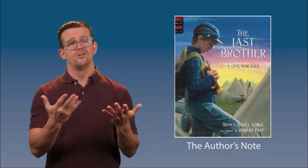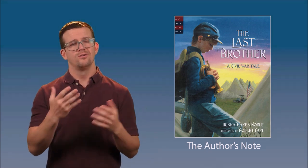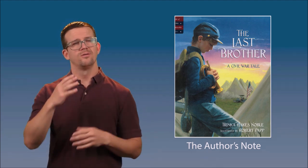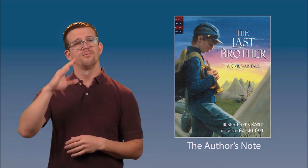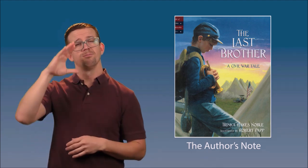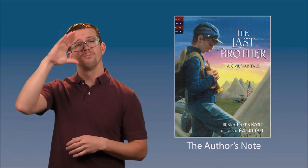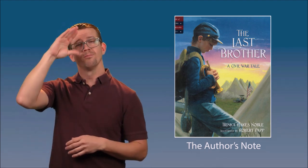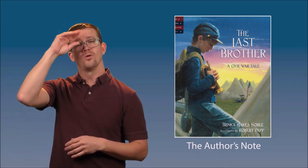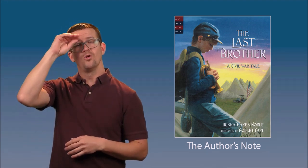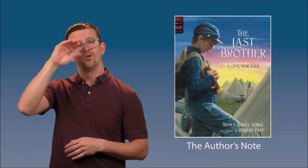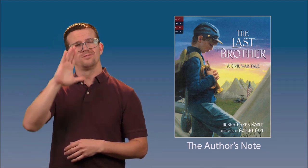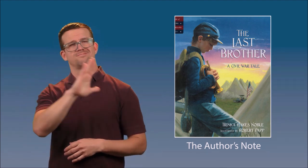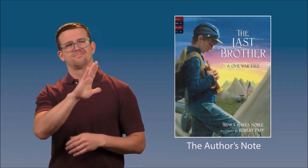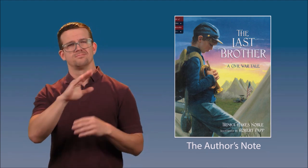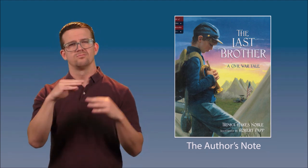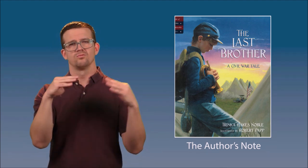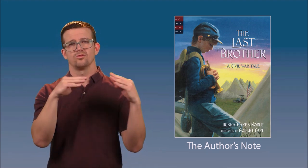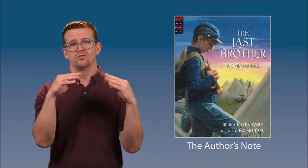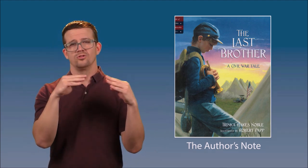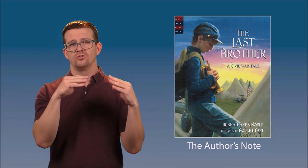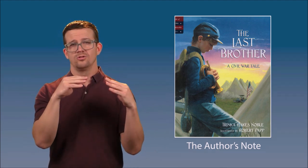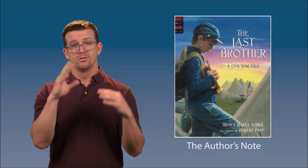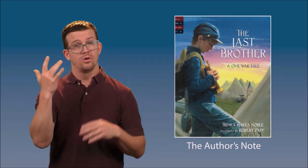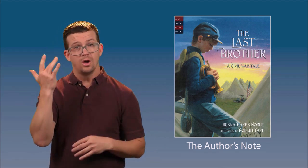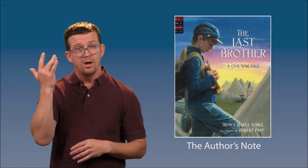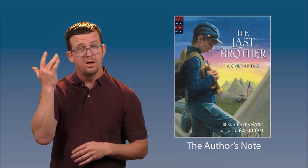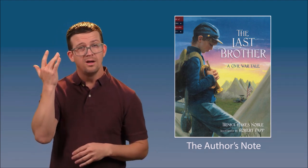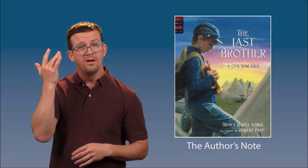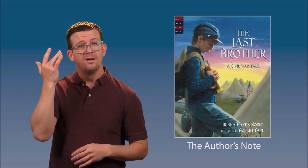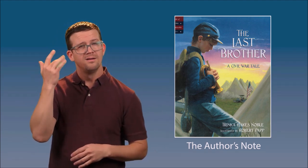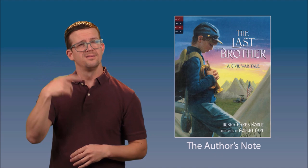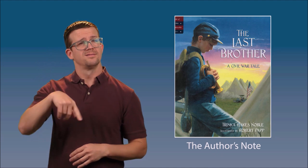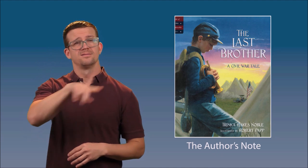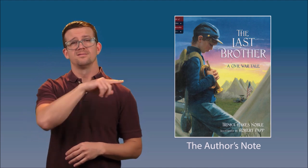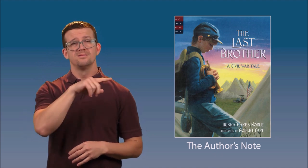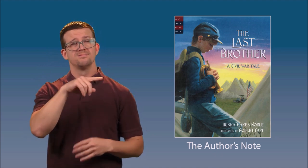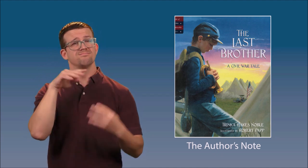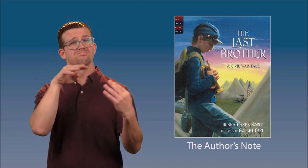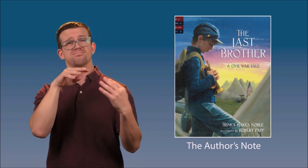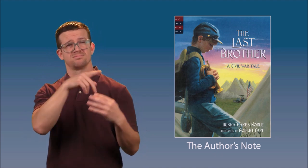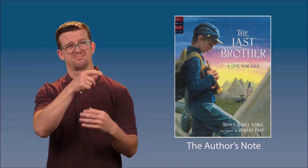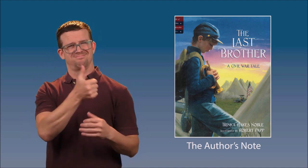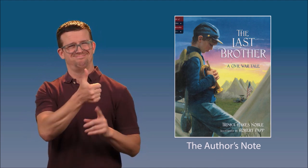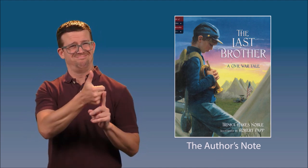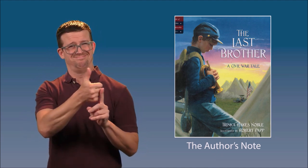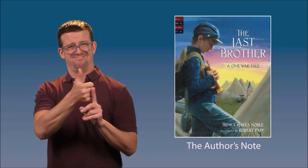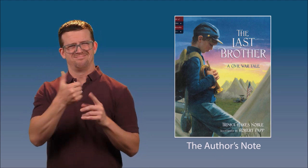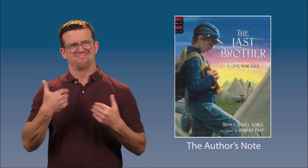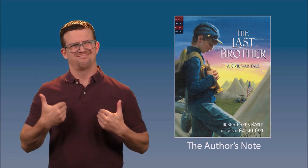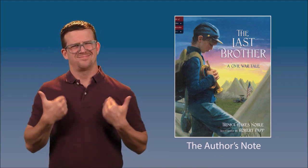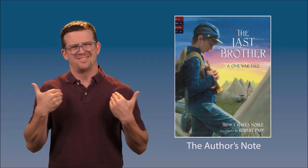The Civil War is sometimes called the Boys' War because those who served were so young.